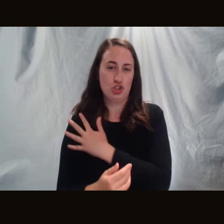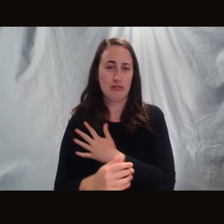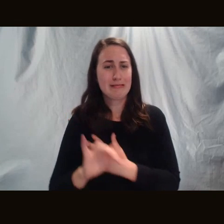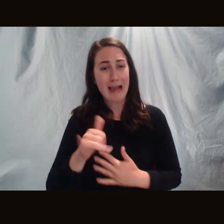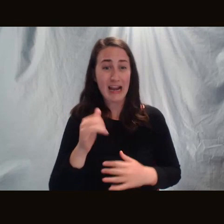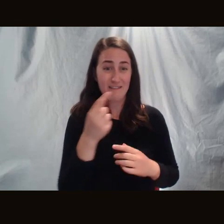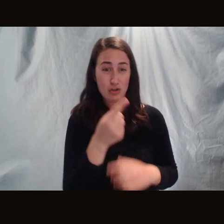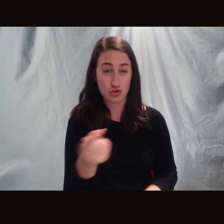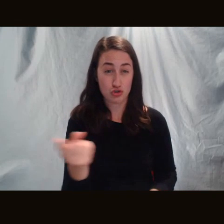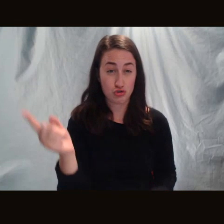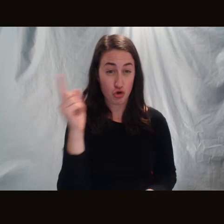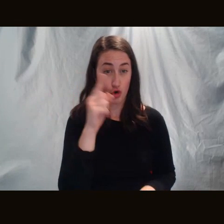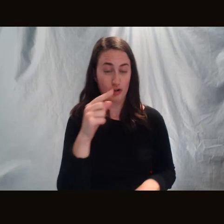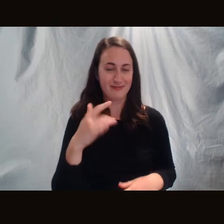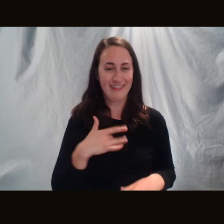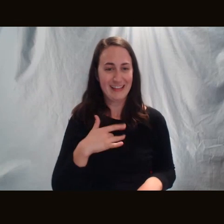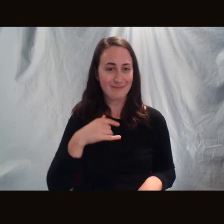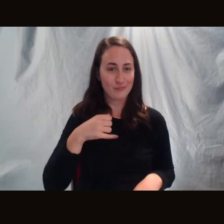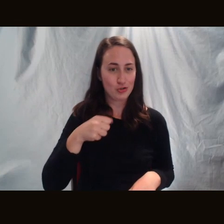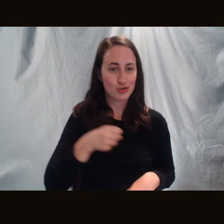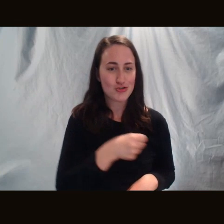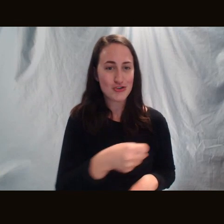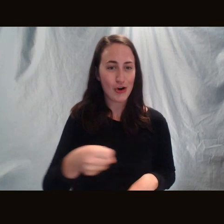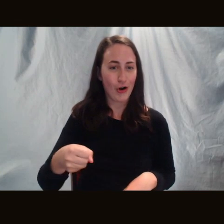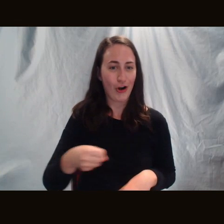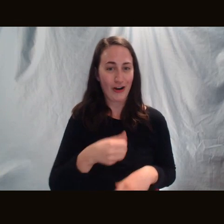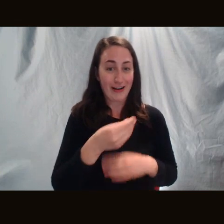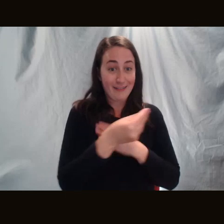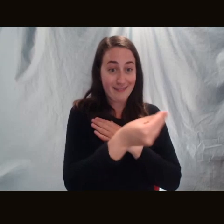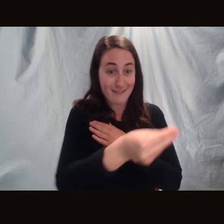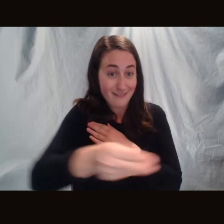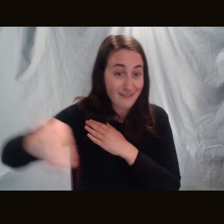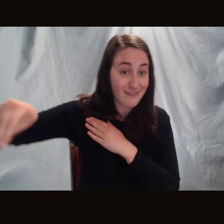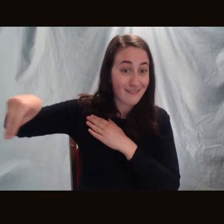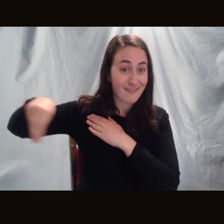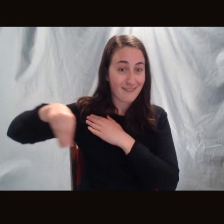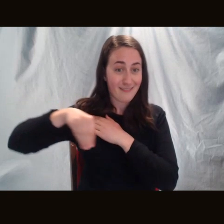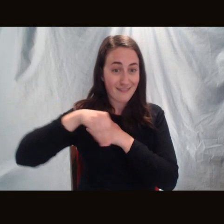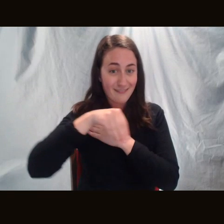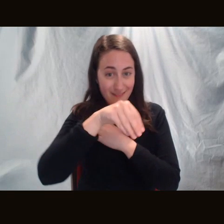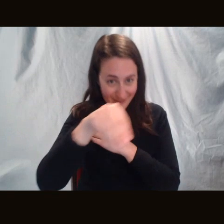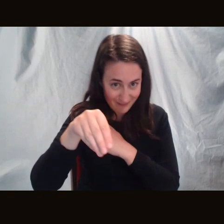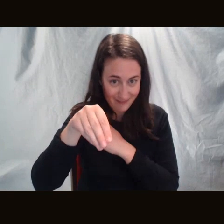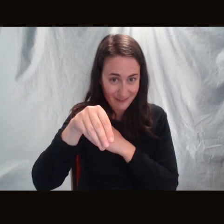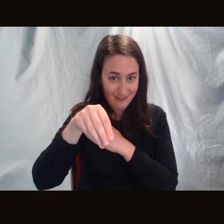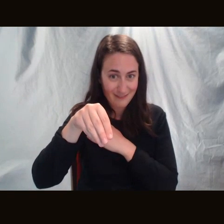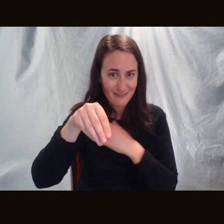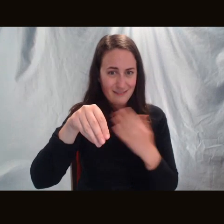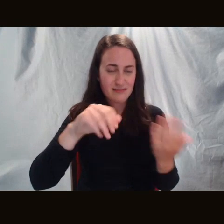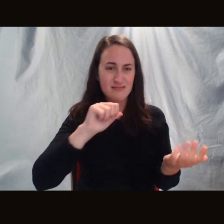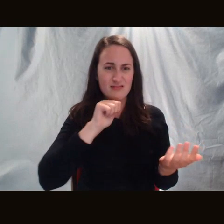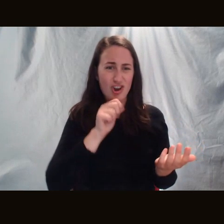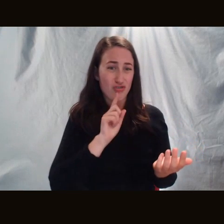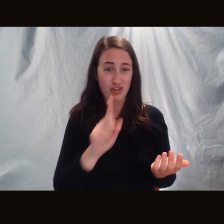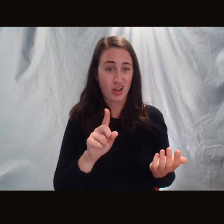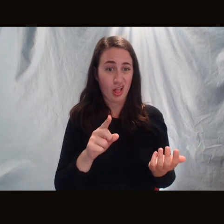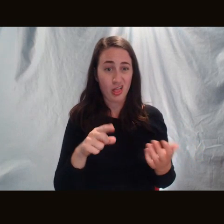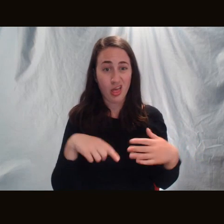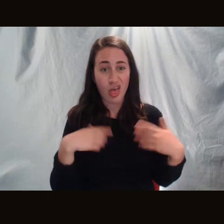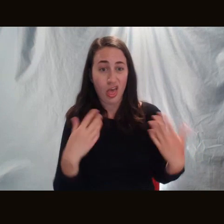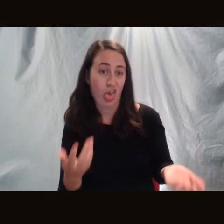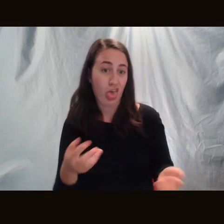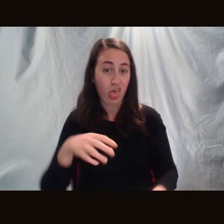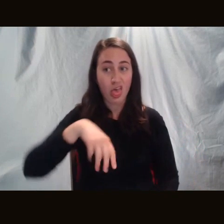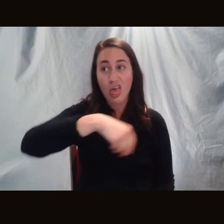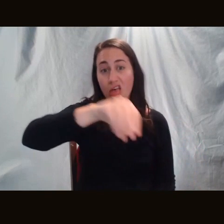motion? It's a stirring motion, so that when you're turning, it's not just a very relaxed movement or arm,